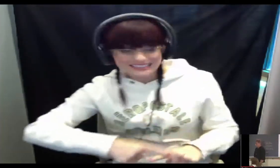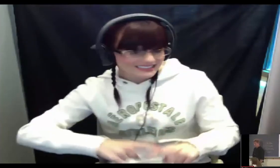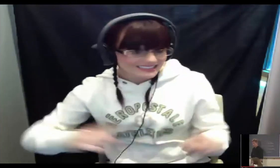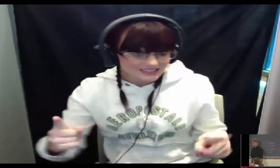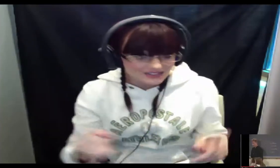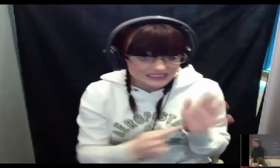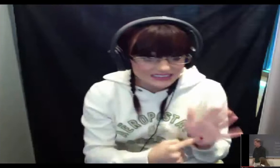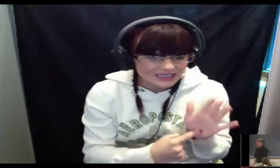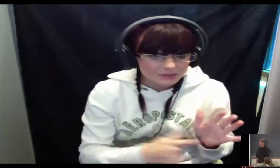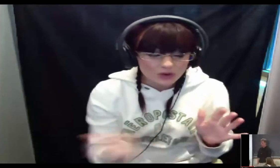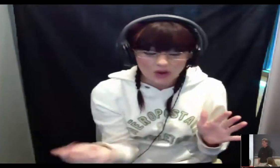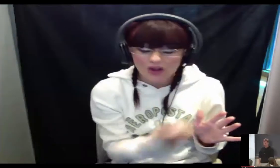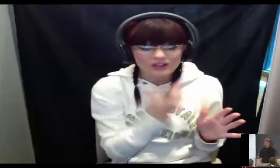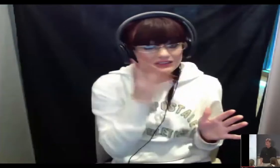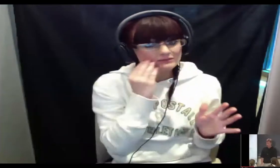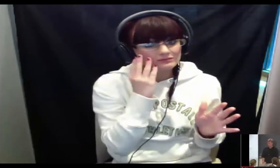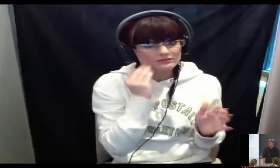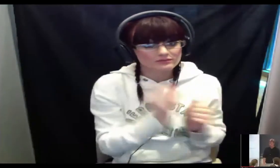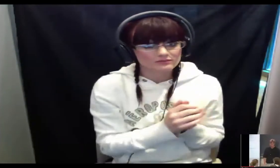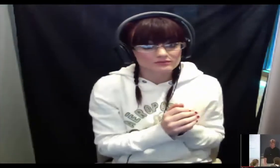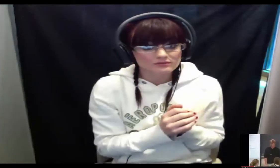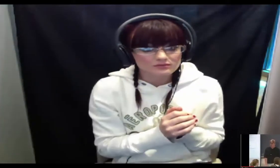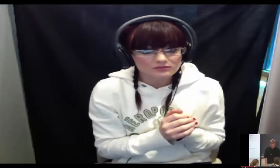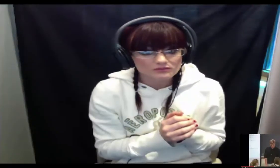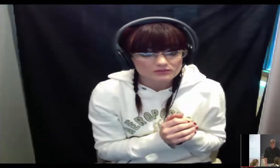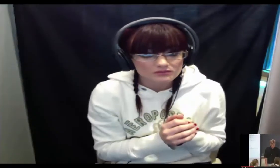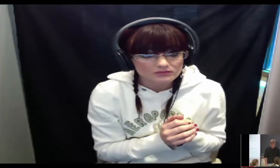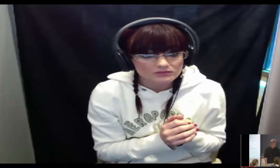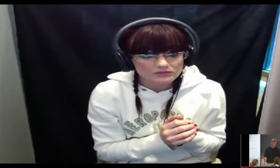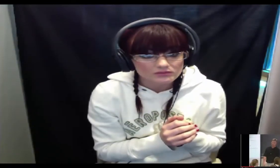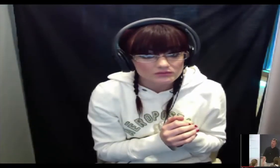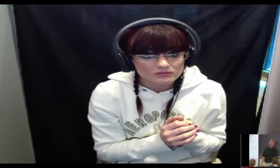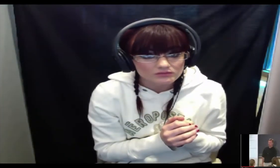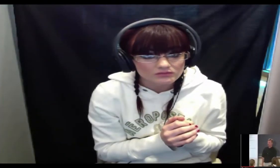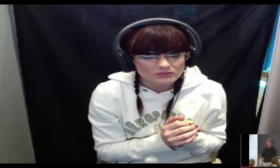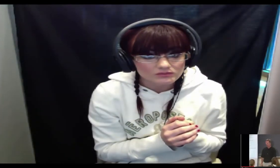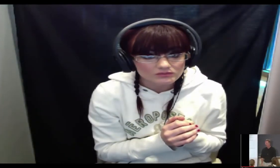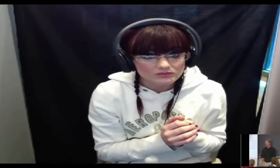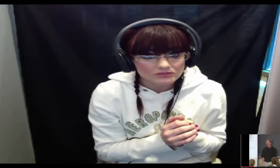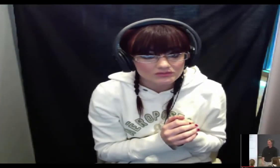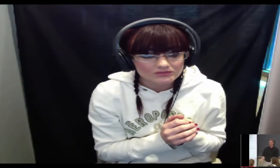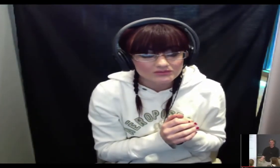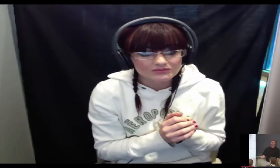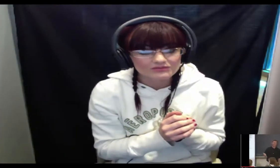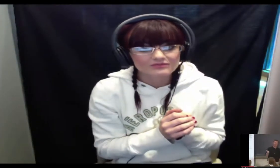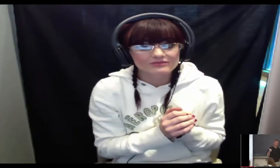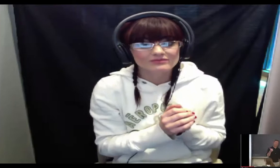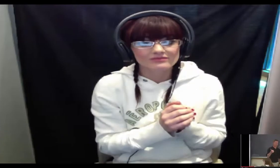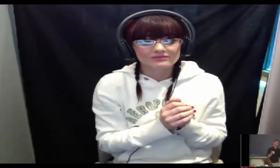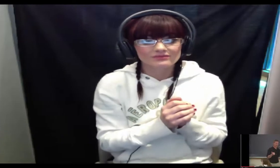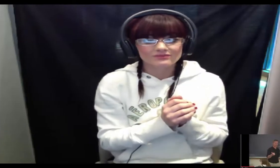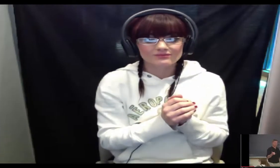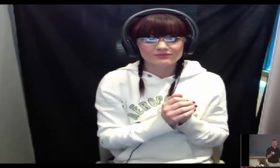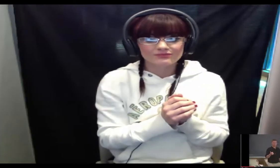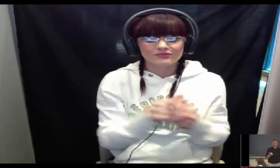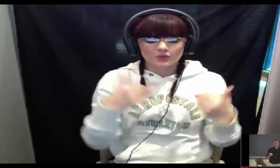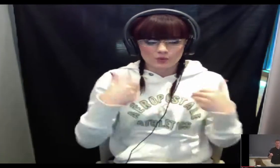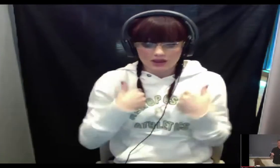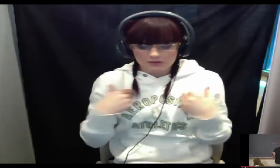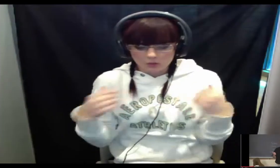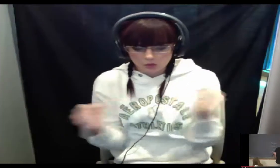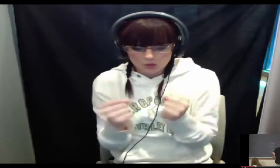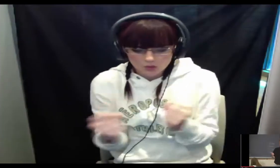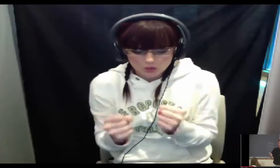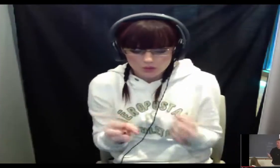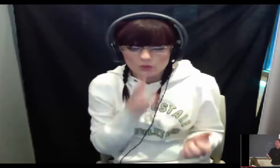a cold glass of water, and then, a picture from the book. Exactly. You take a cold glass of